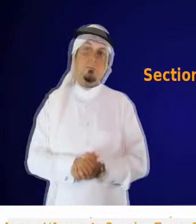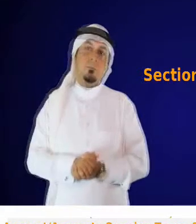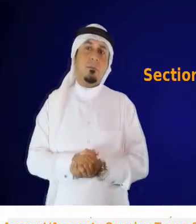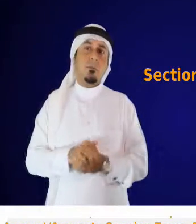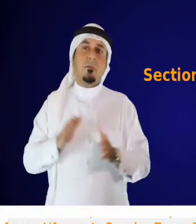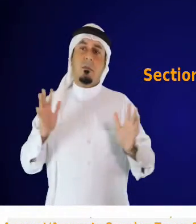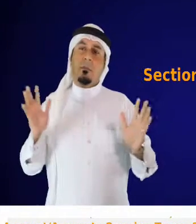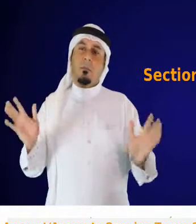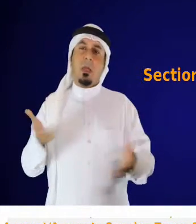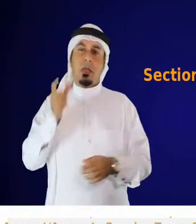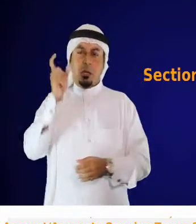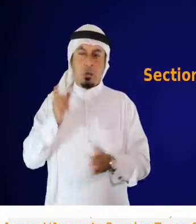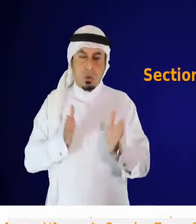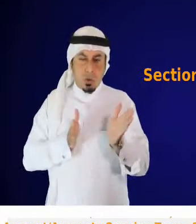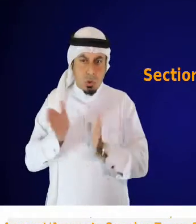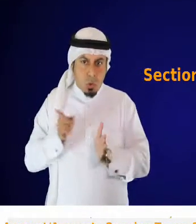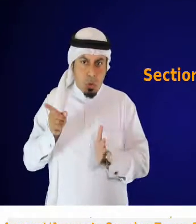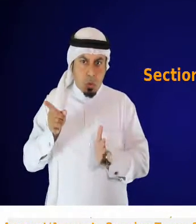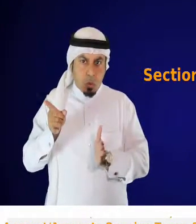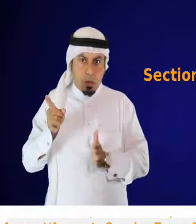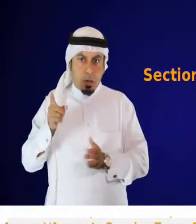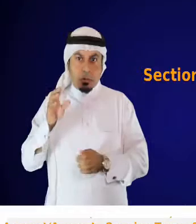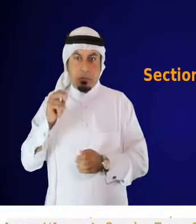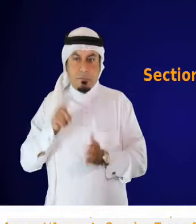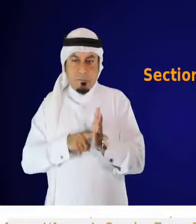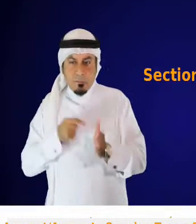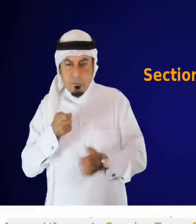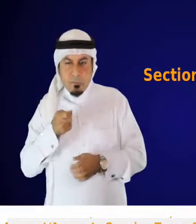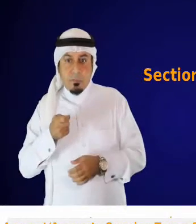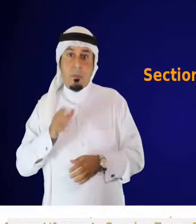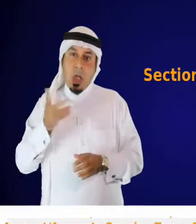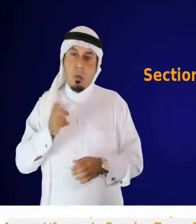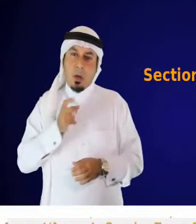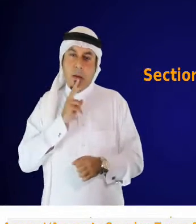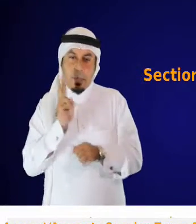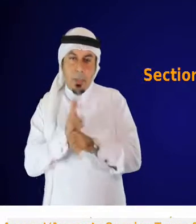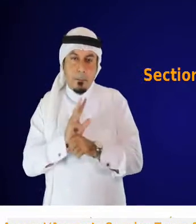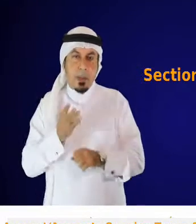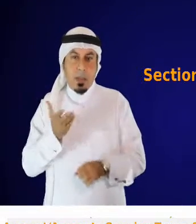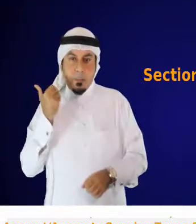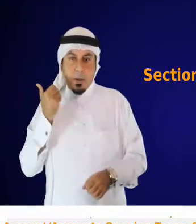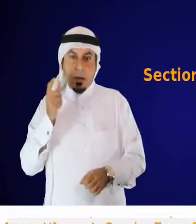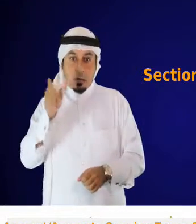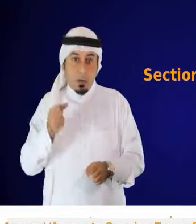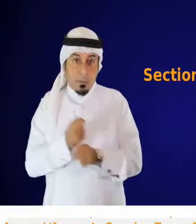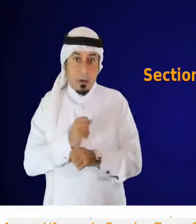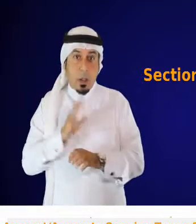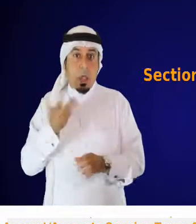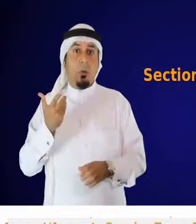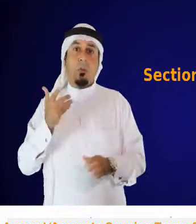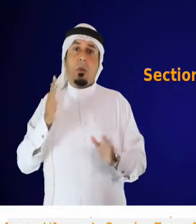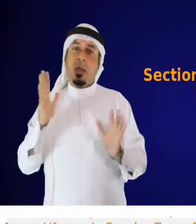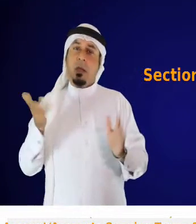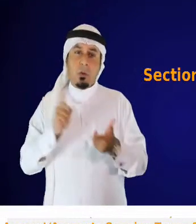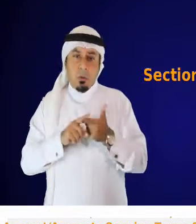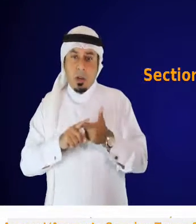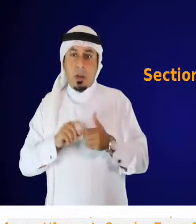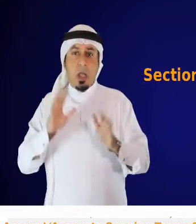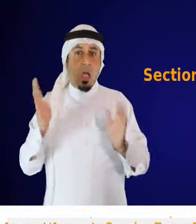D. Any negligence or mistake or any breach or non-compliance by the customer of any of these terms and conditions.